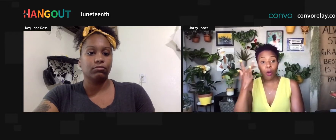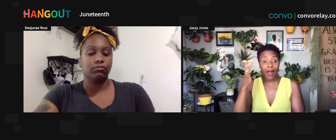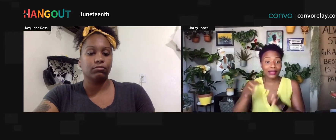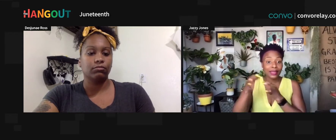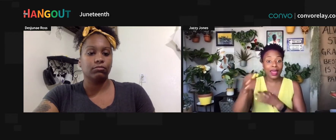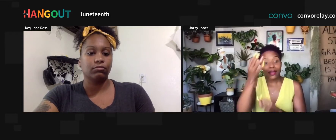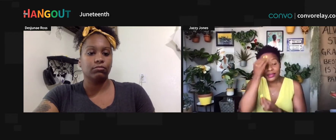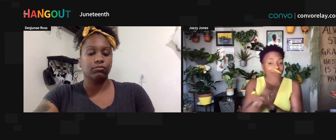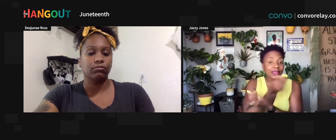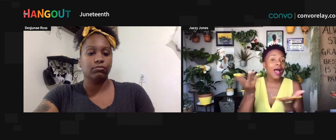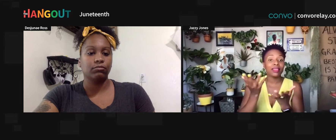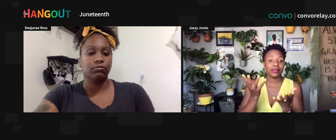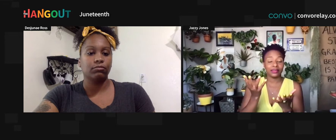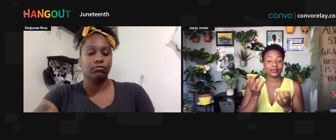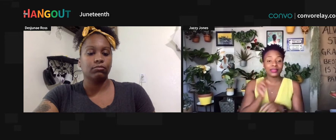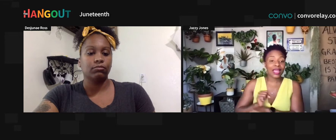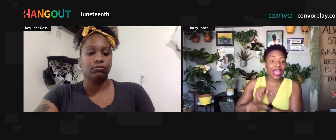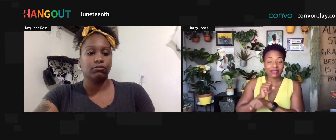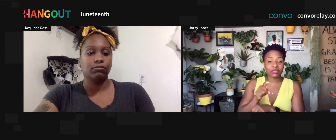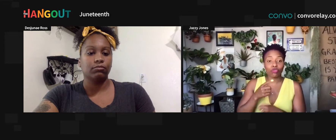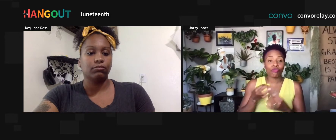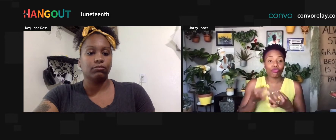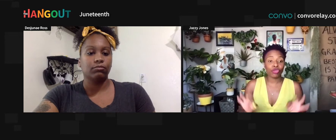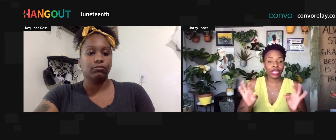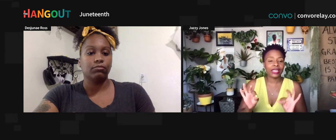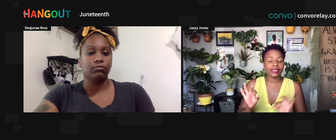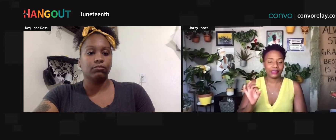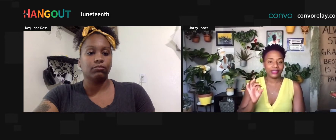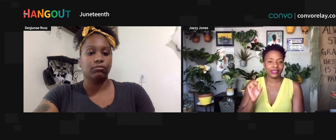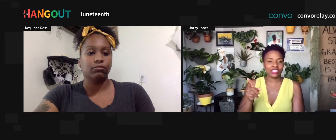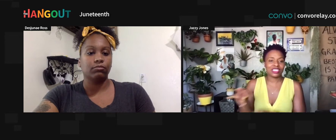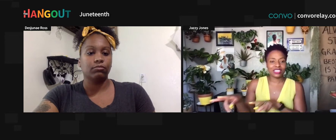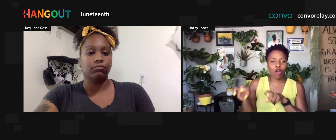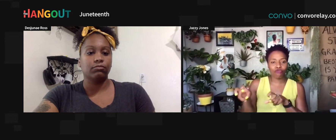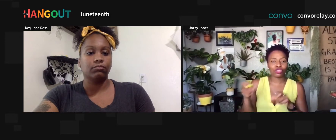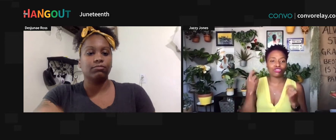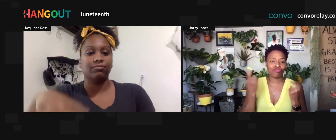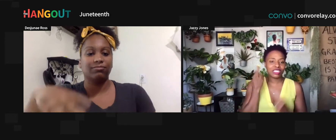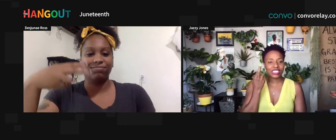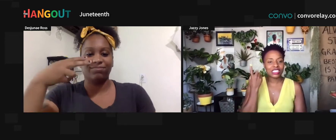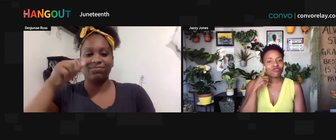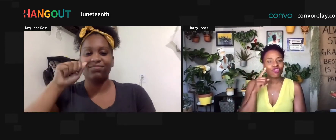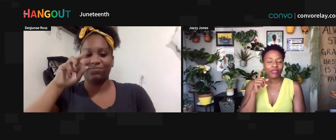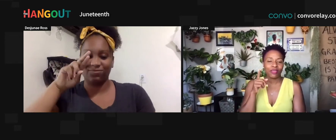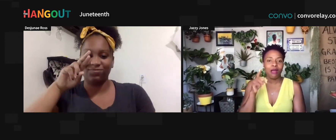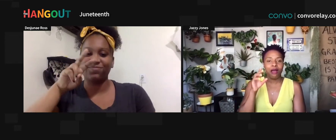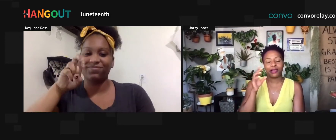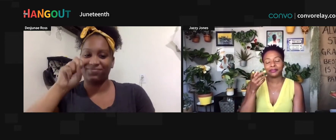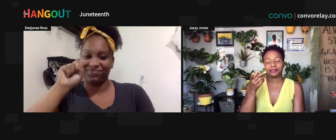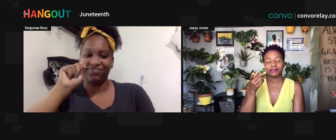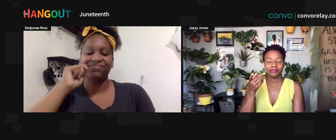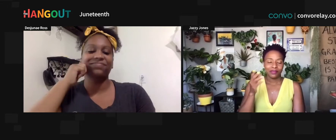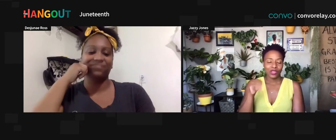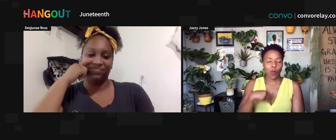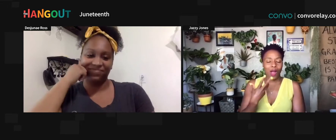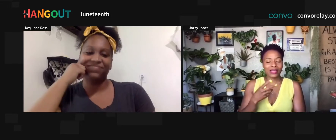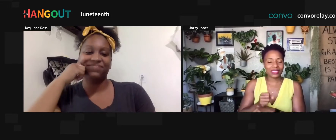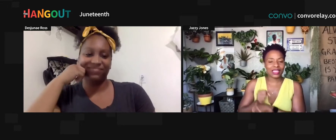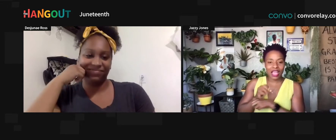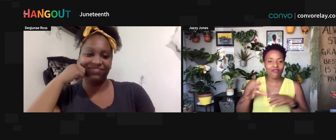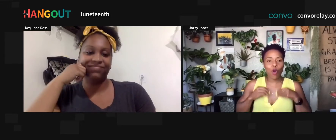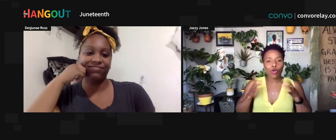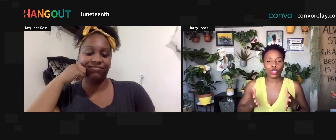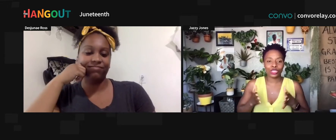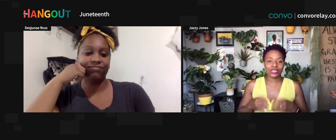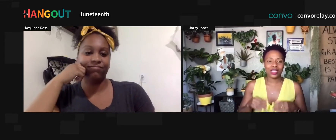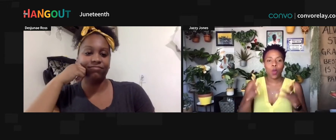who actually initially was supposed to declare this emancipation, were murdered. So for selfish